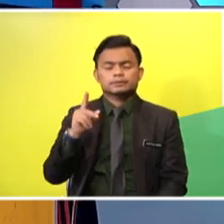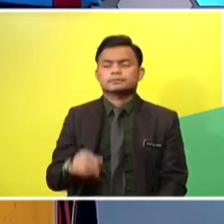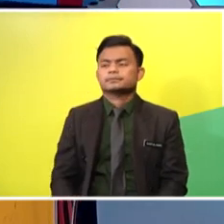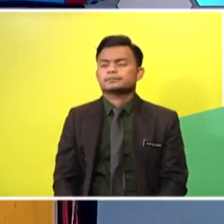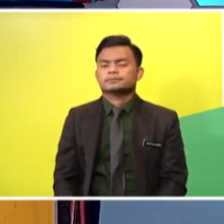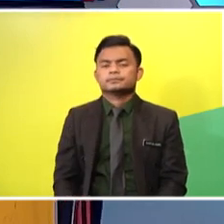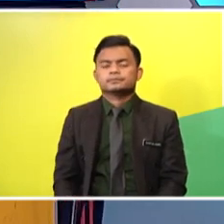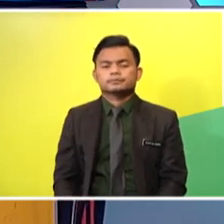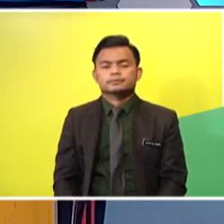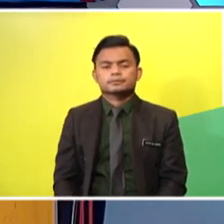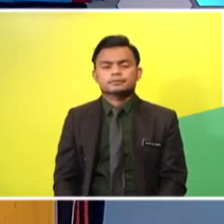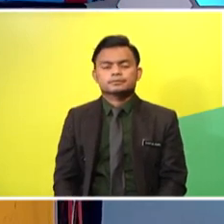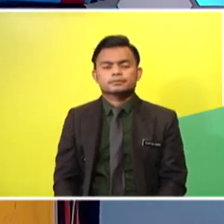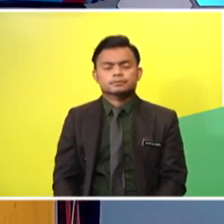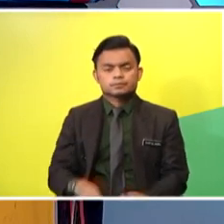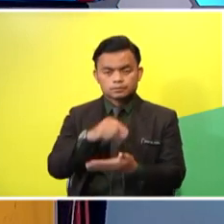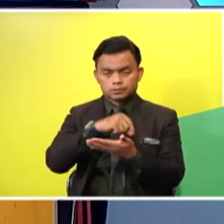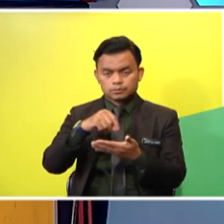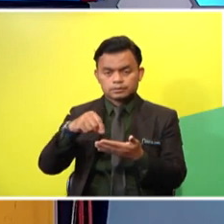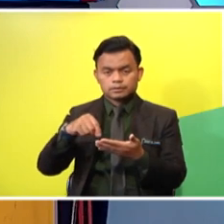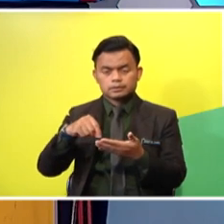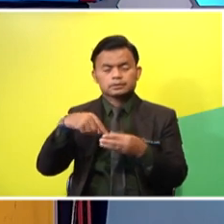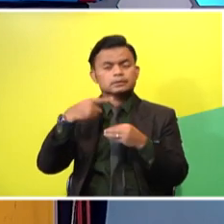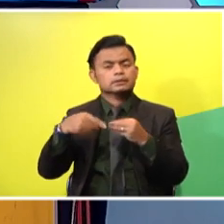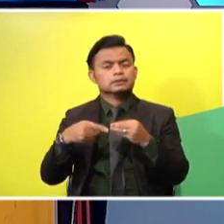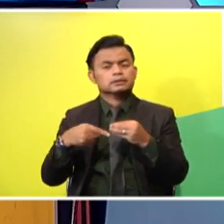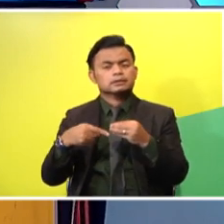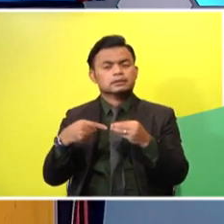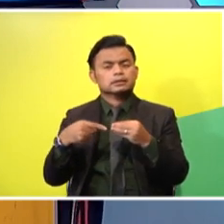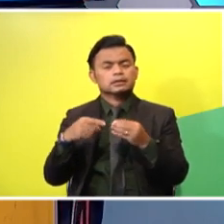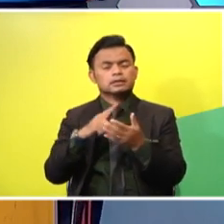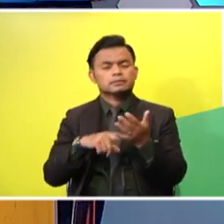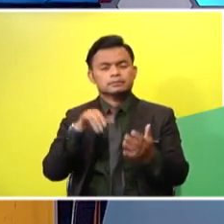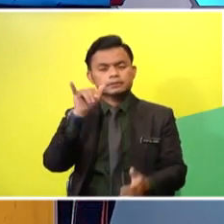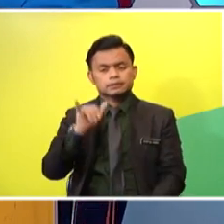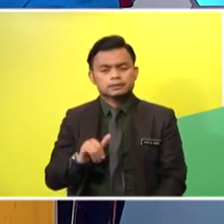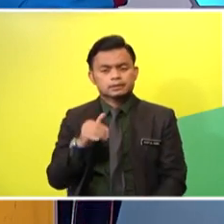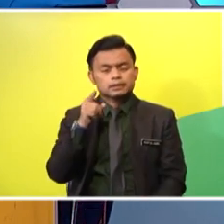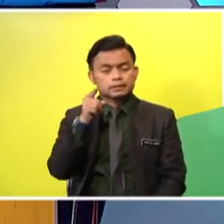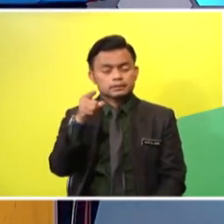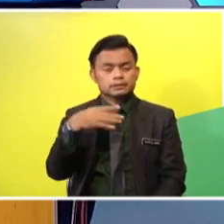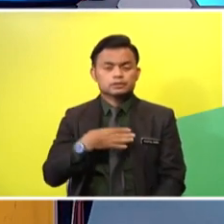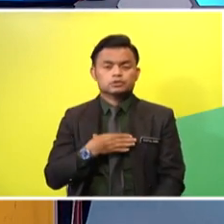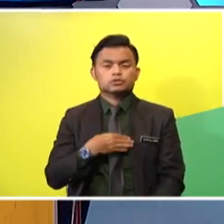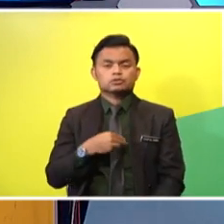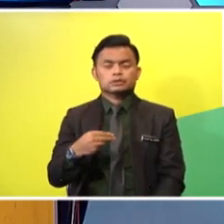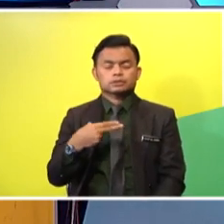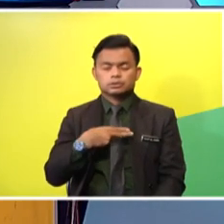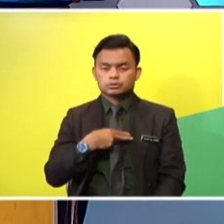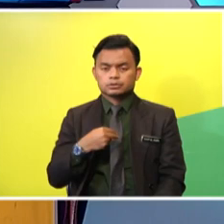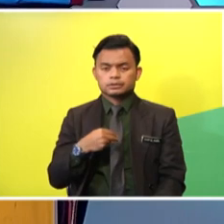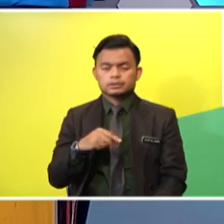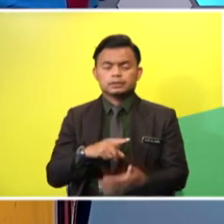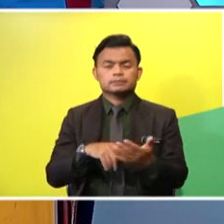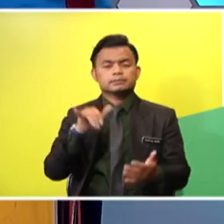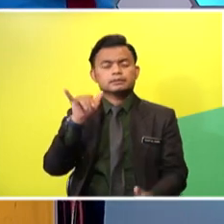Okay. Write about your hobbies. Okay, hobbies means what you like.